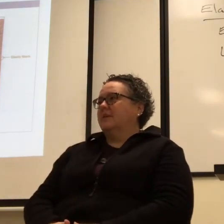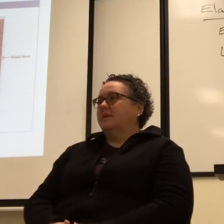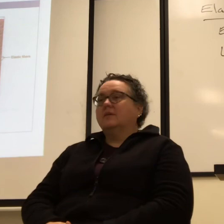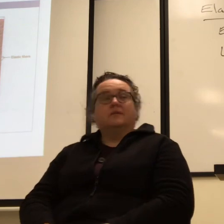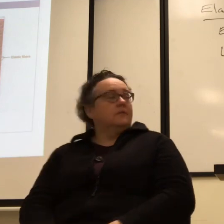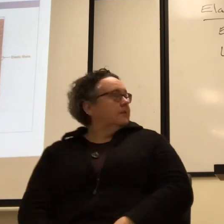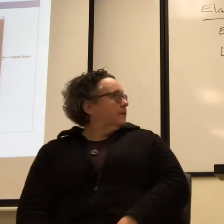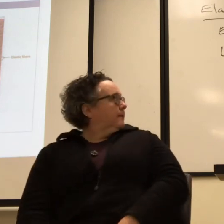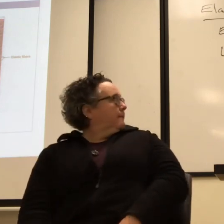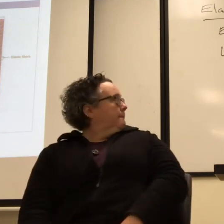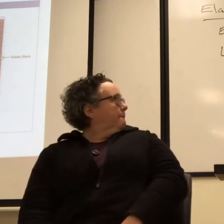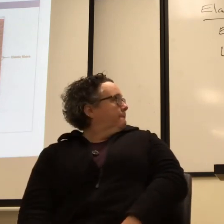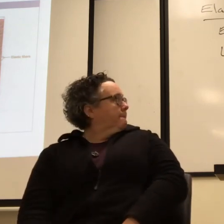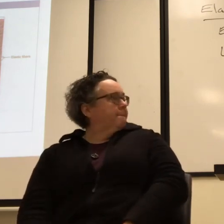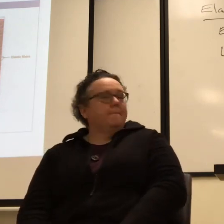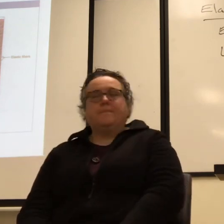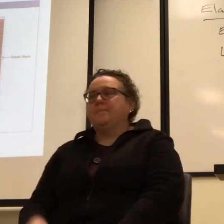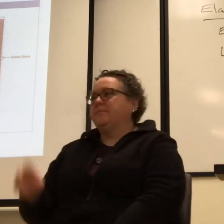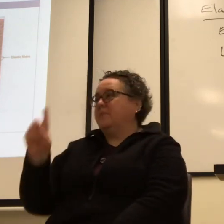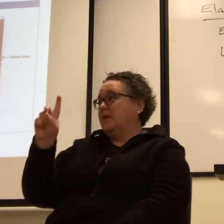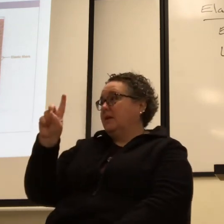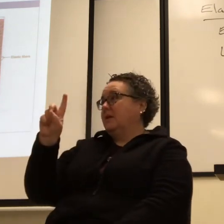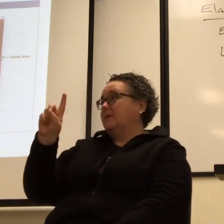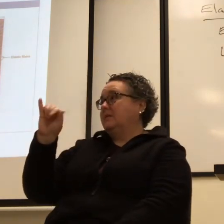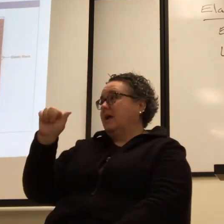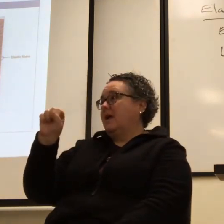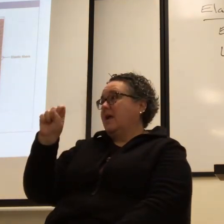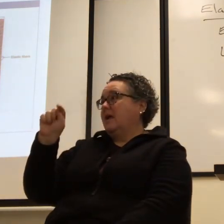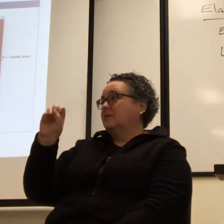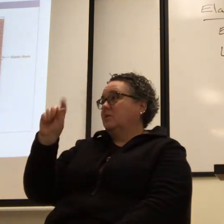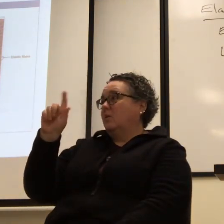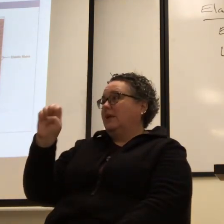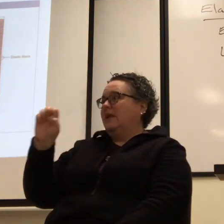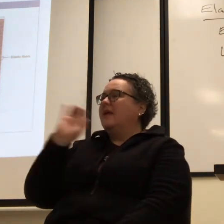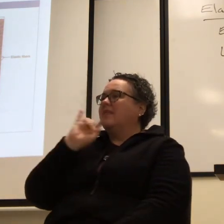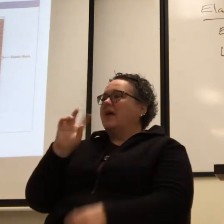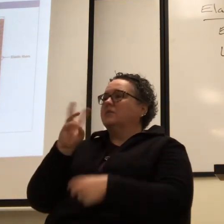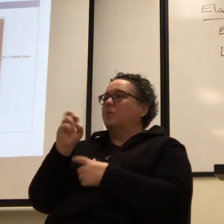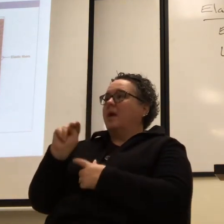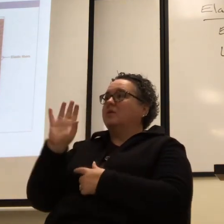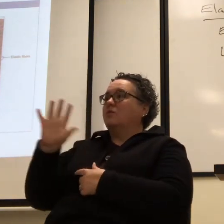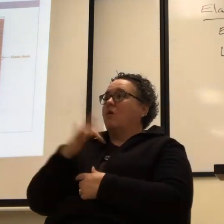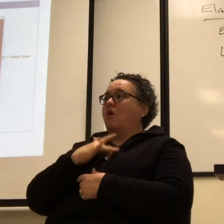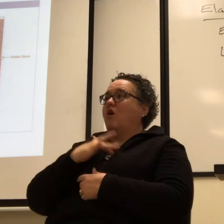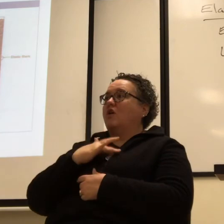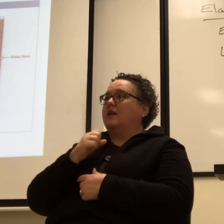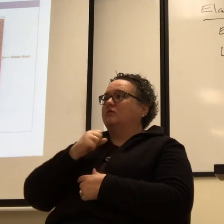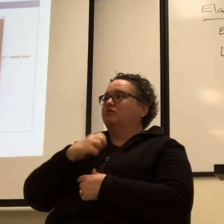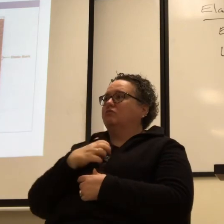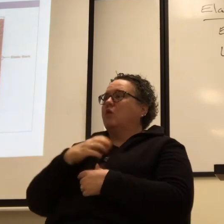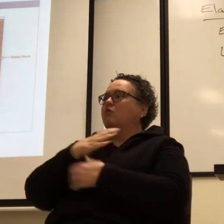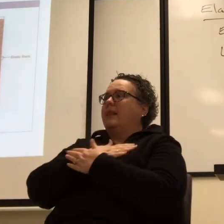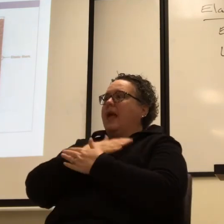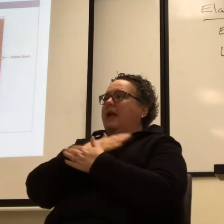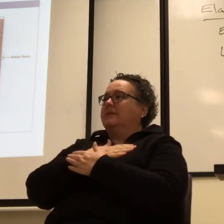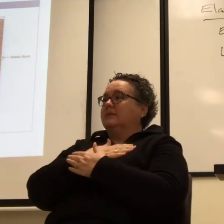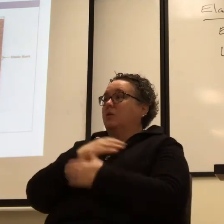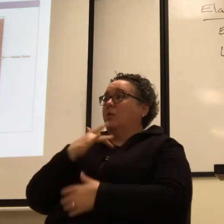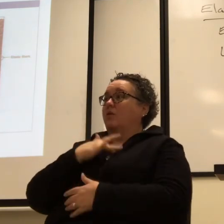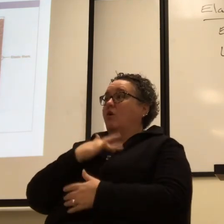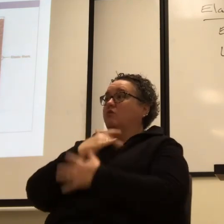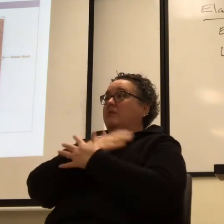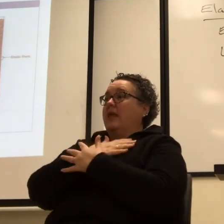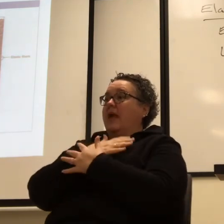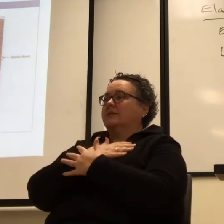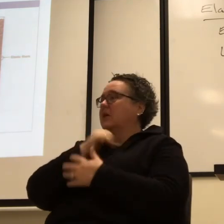diastole. Diastole is the phase of the cardiac cycle when the heart muscle is relaxed. So when the heart is relaxed,